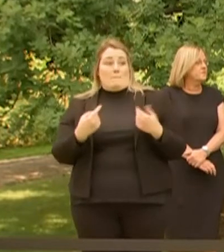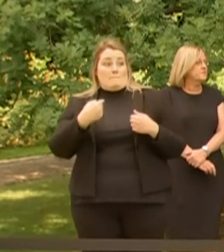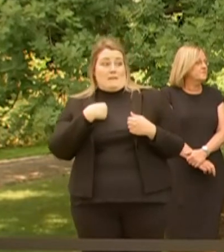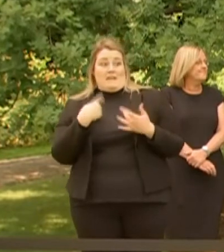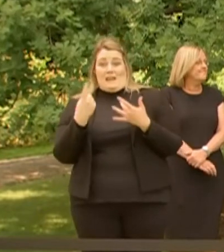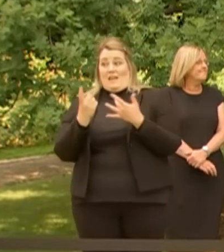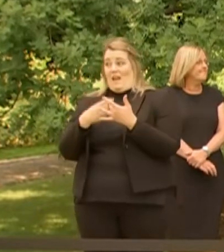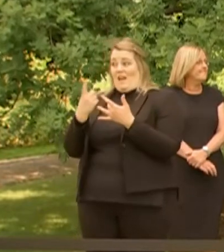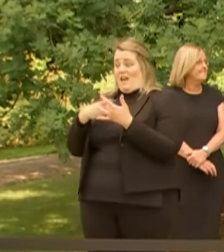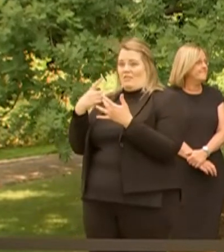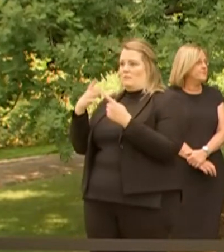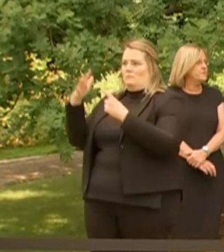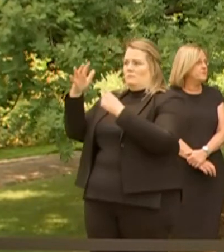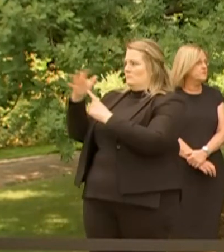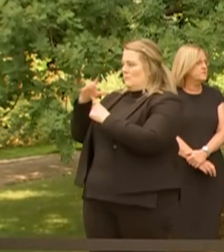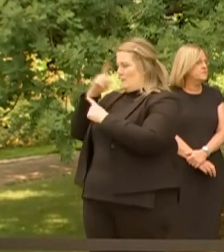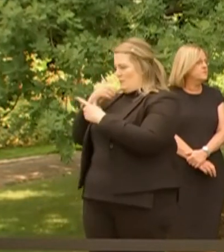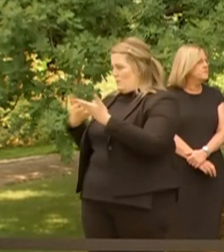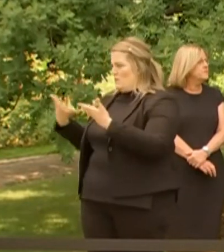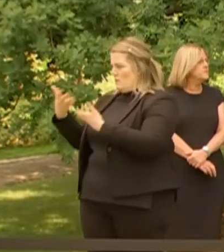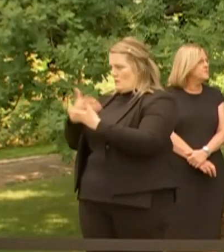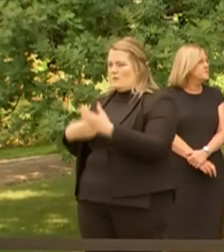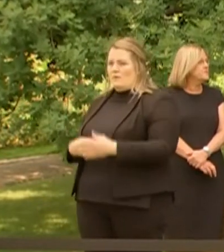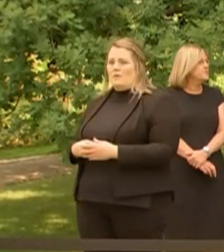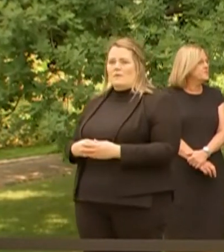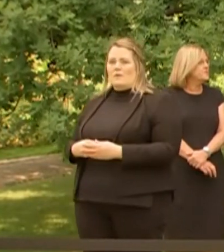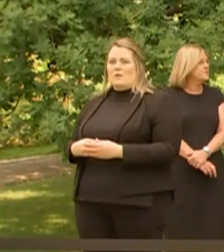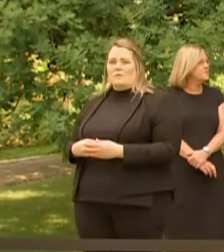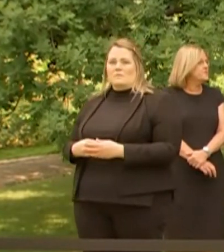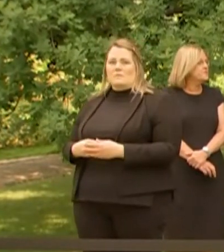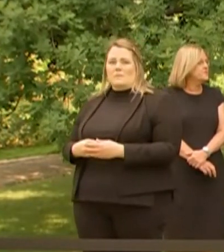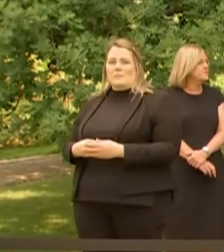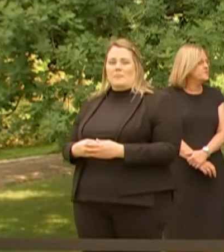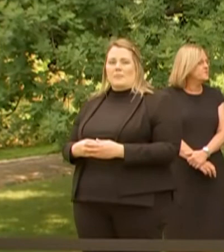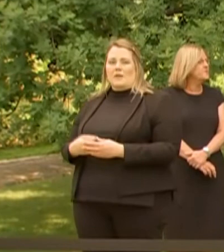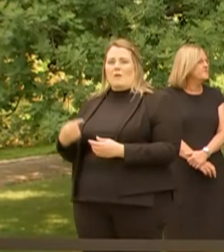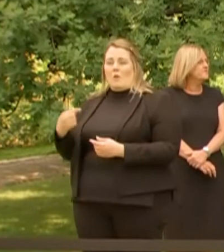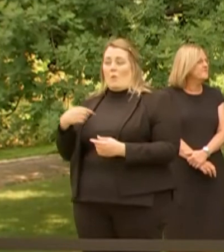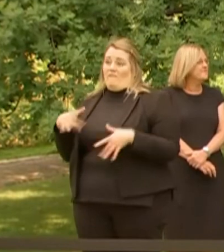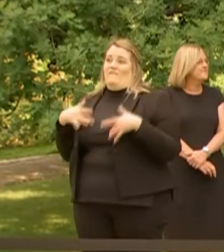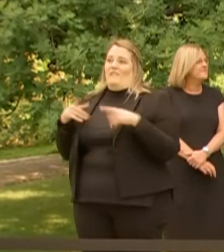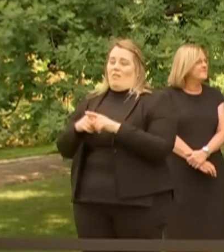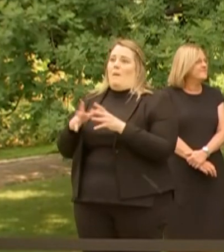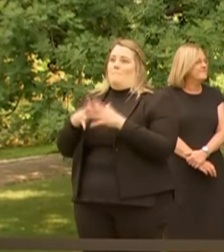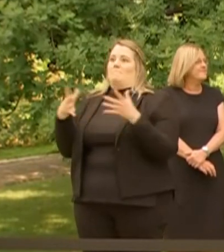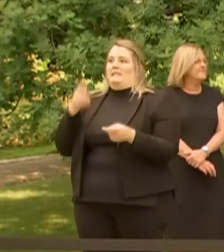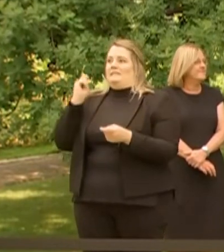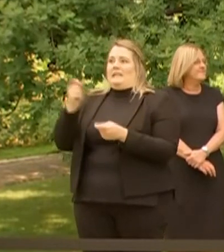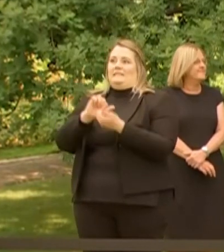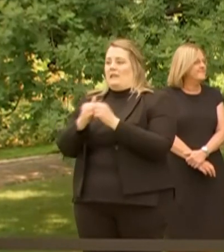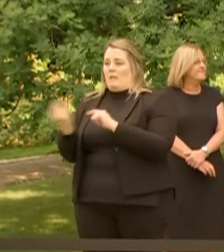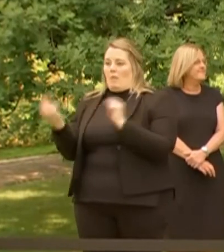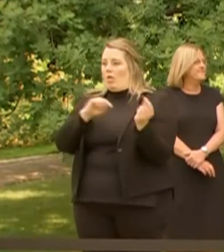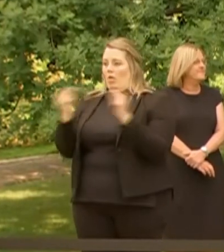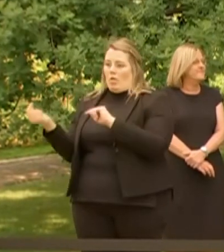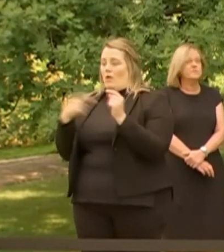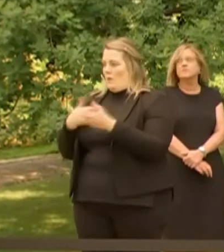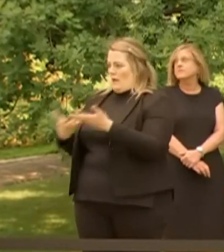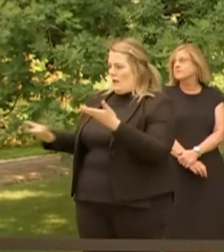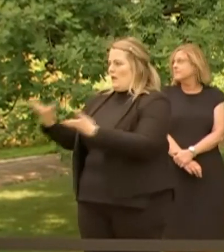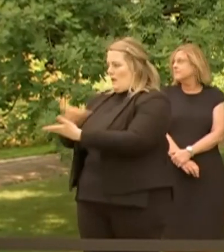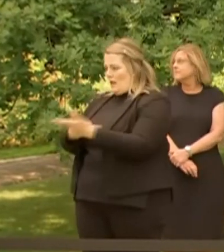spent. We played quite a few sets of tennis in terms of equivalent time over the course of the weekend. This is a massive event. We